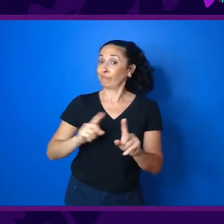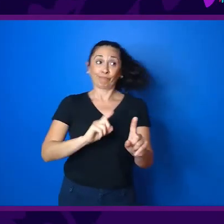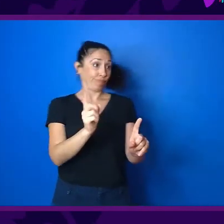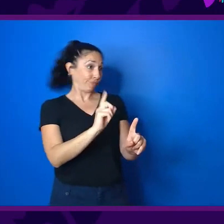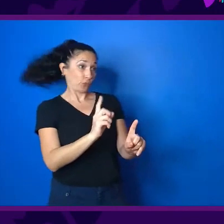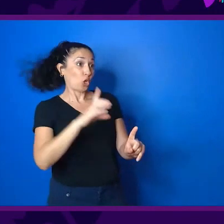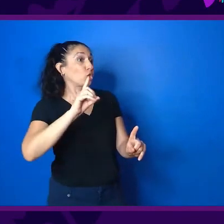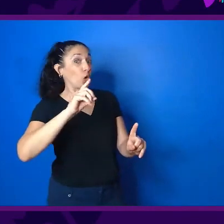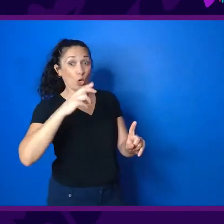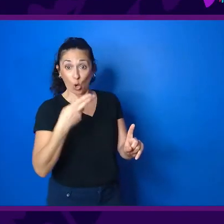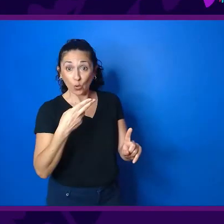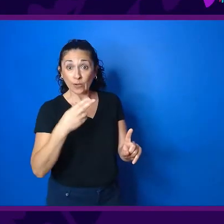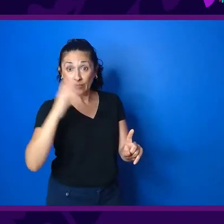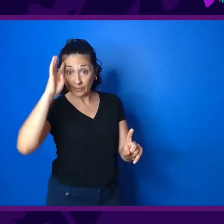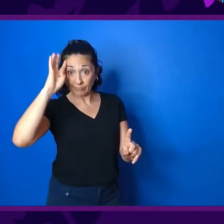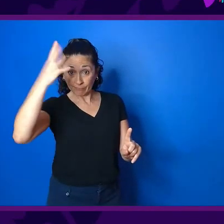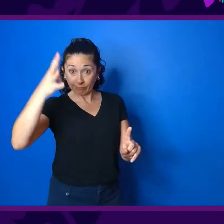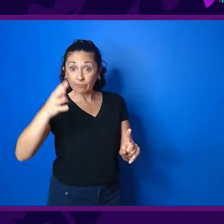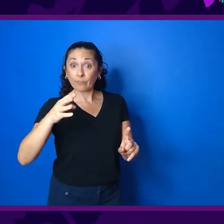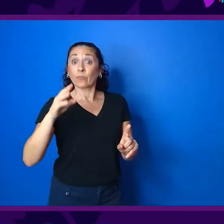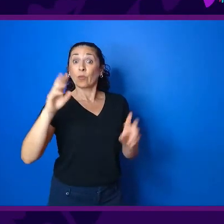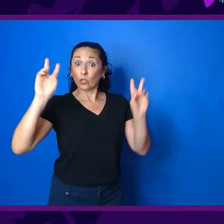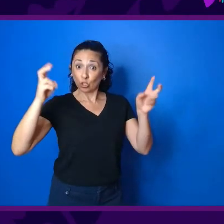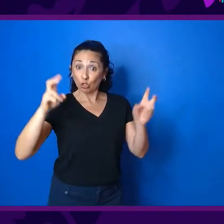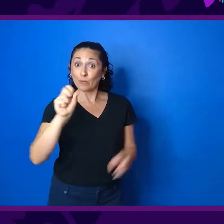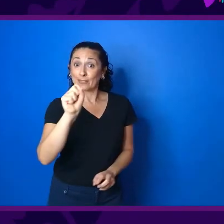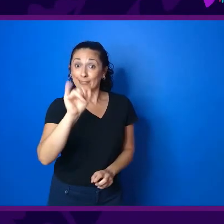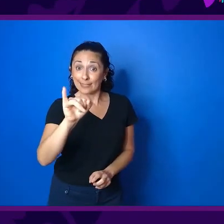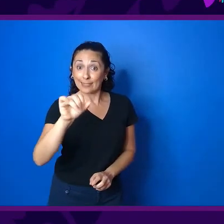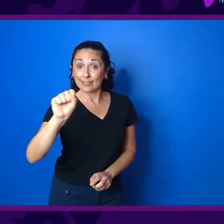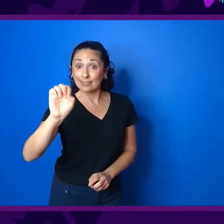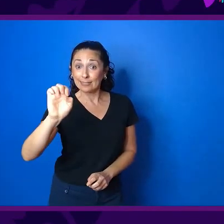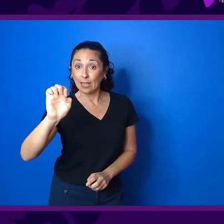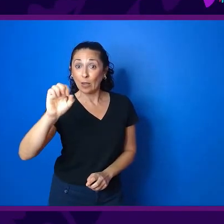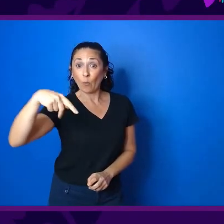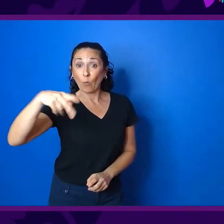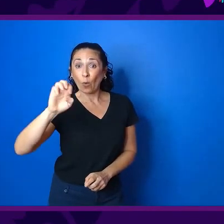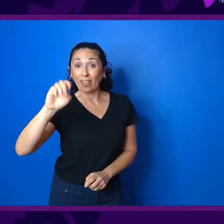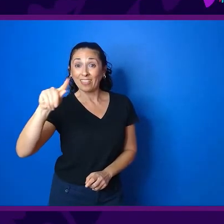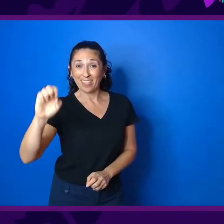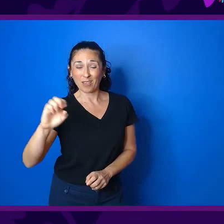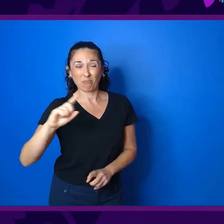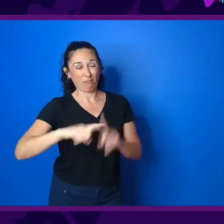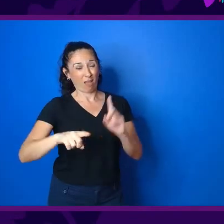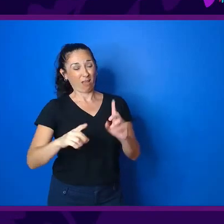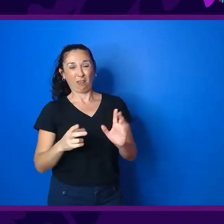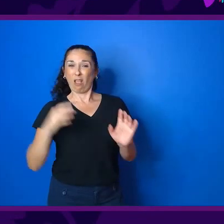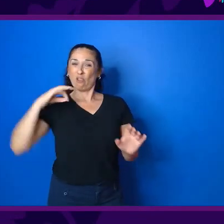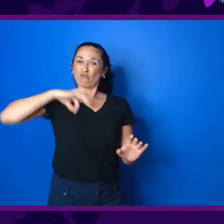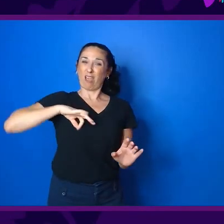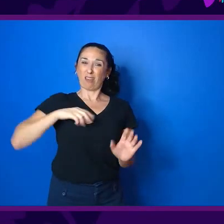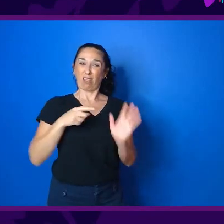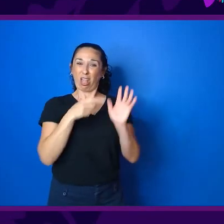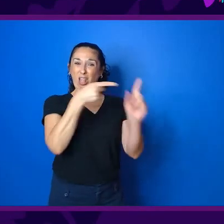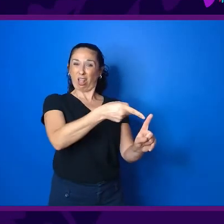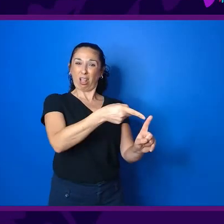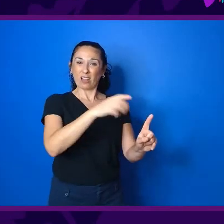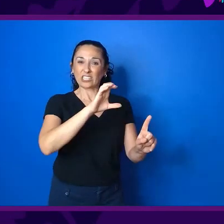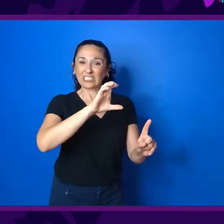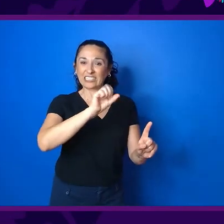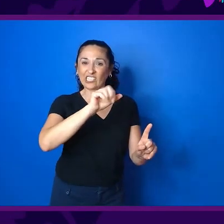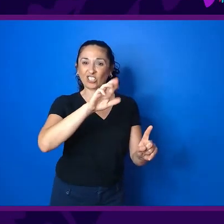slogan, Si se puede, and we all attribute that to Cesar Chavez, even